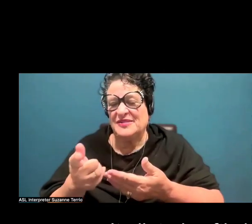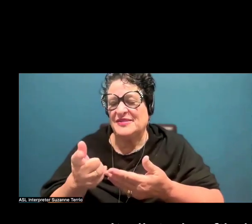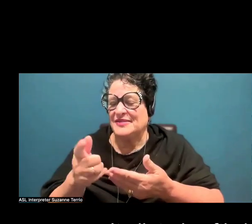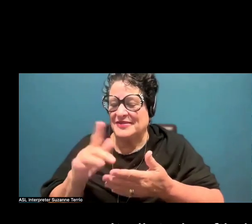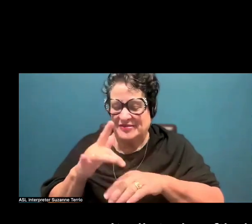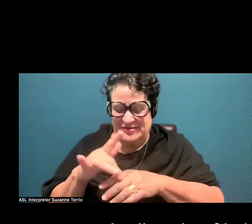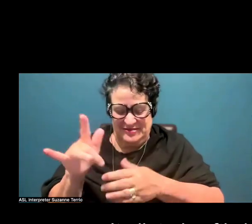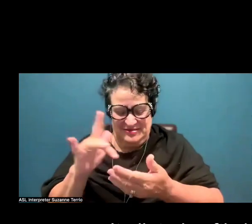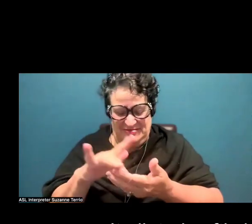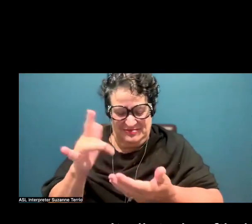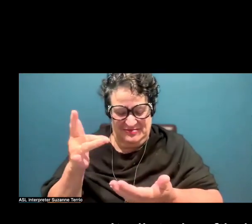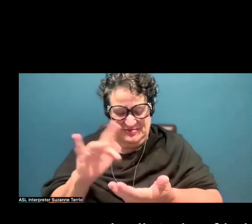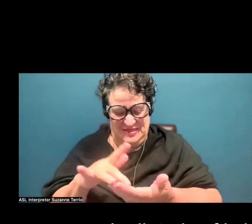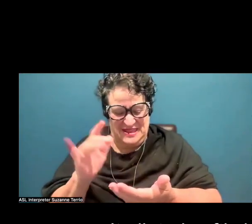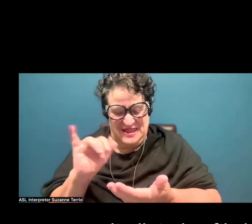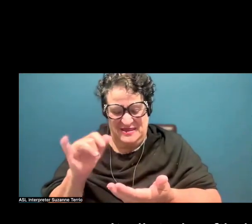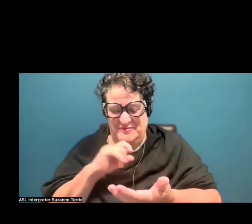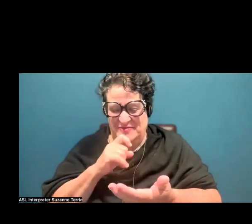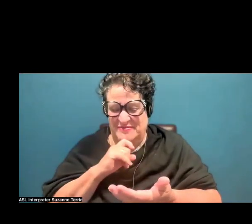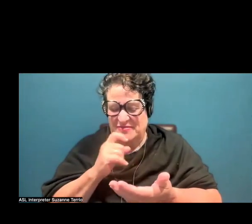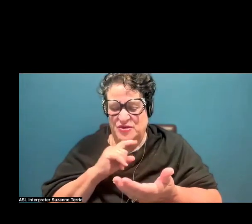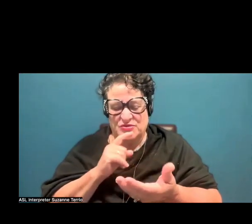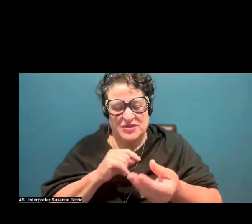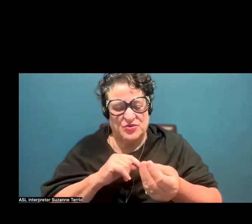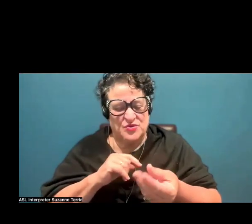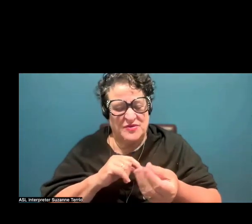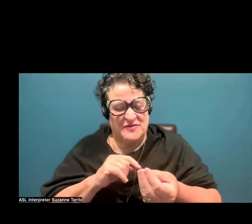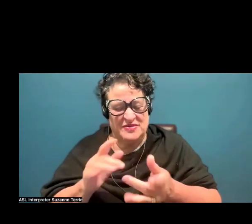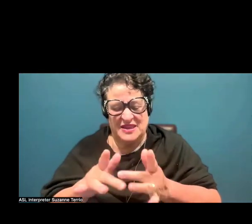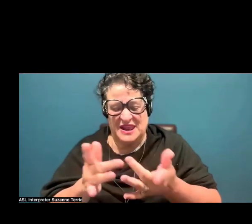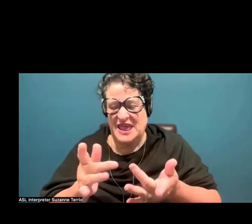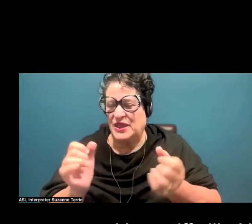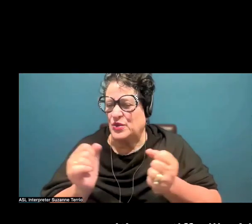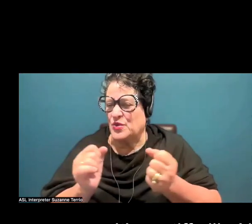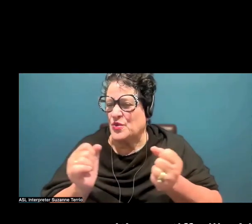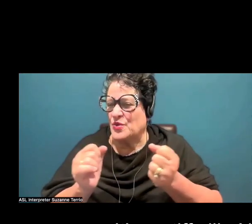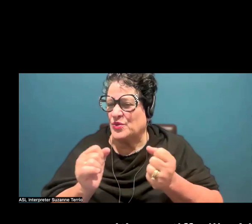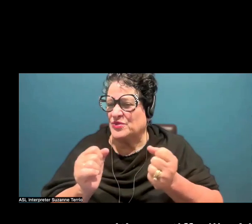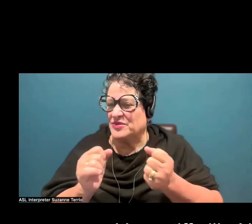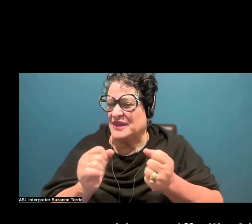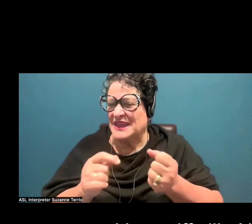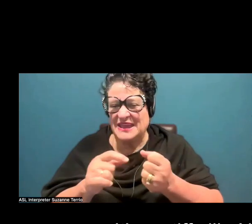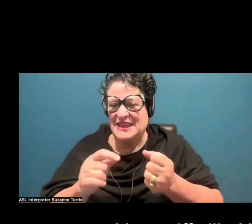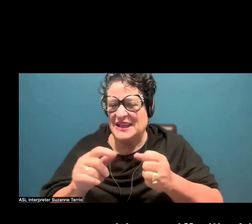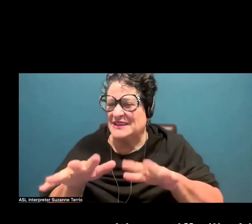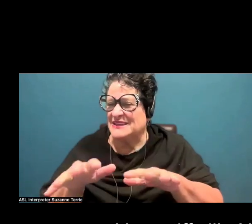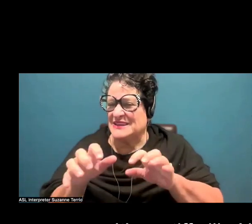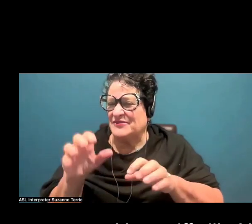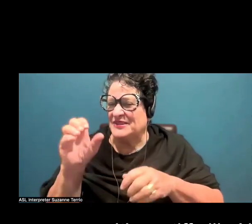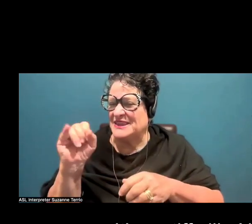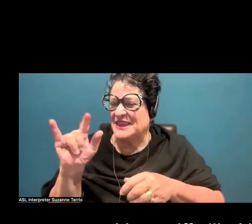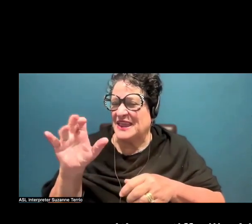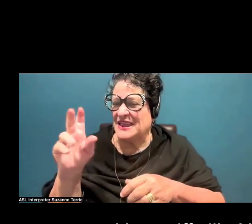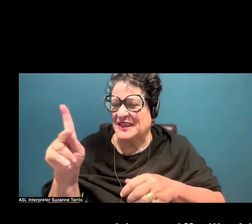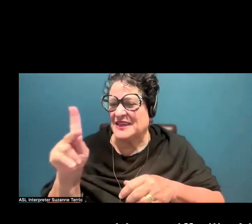in her hands like some kind of metal, but it was so soft, so light. It was even cold. It's a stiff silk, Nitsos explained, pulling